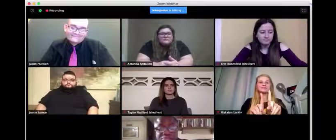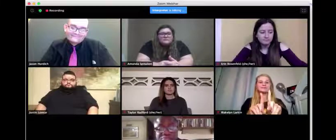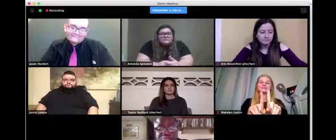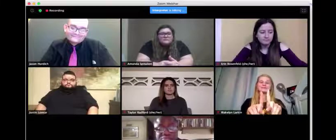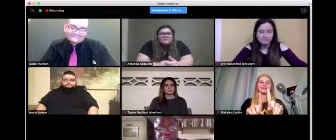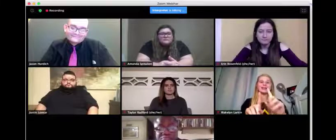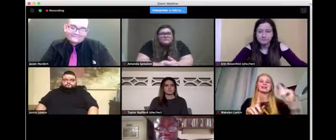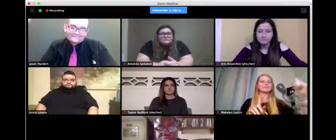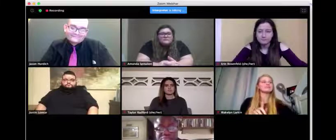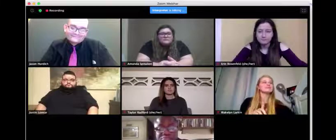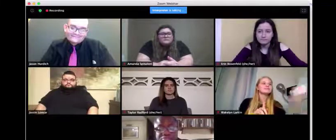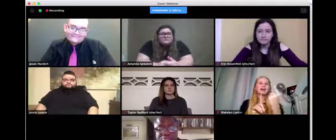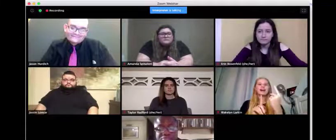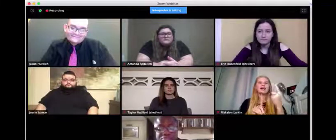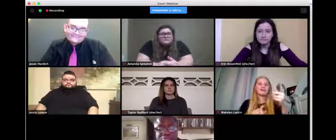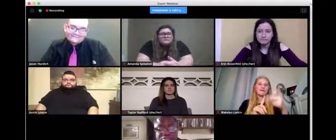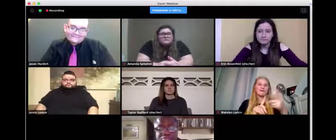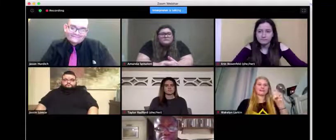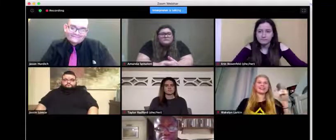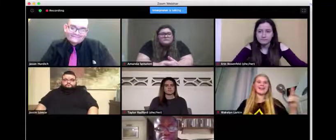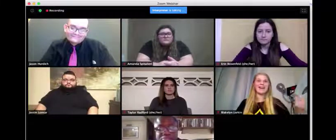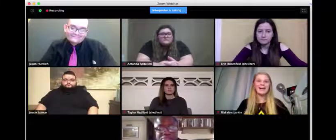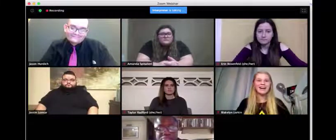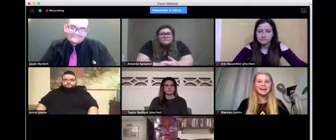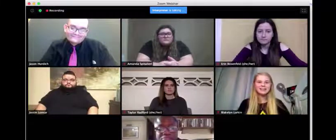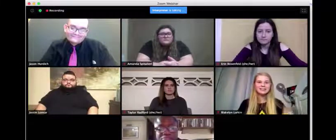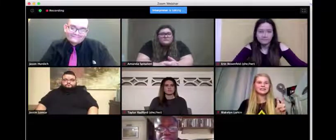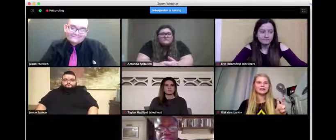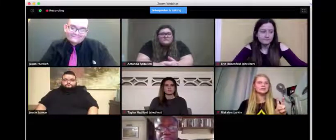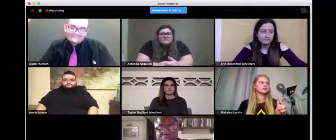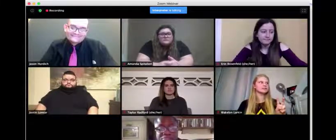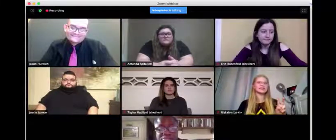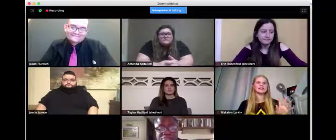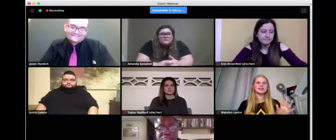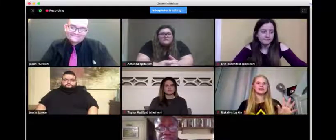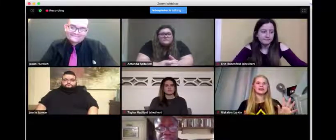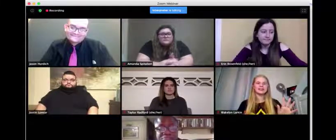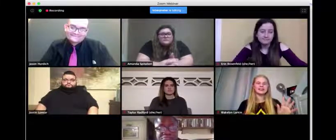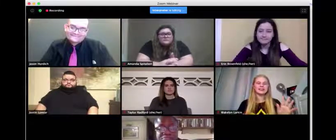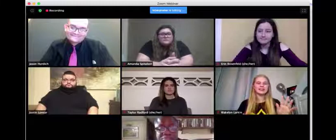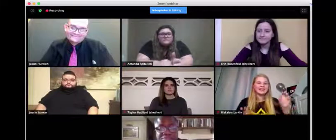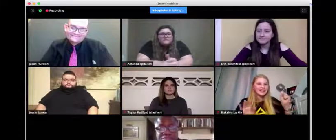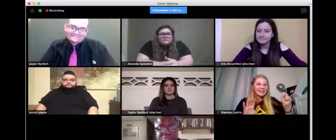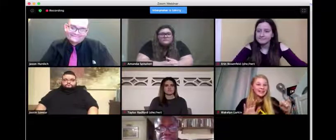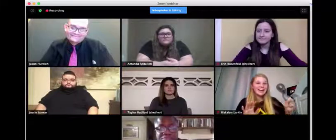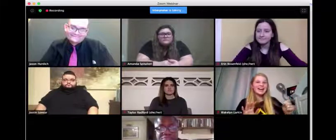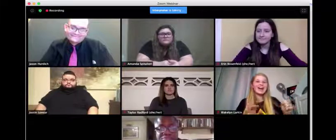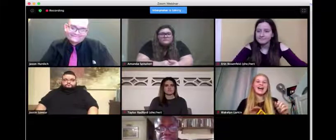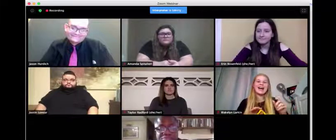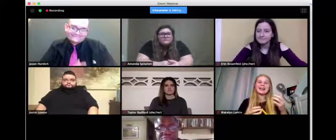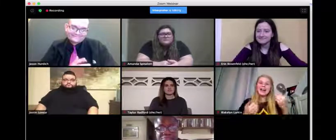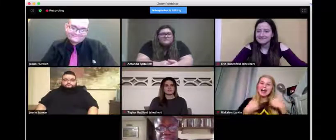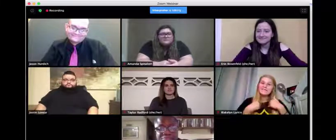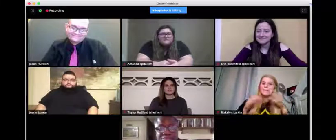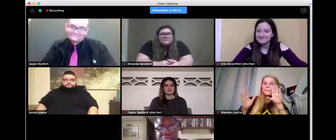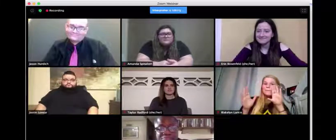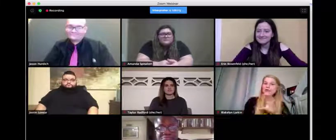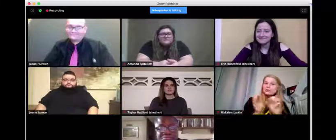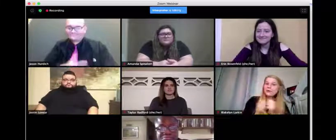like, yeah." And they said, "Oh, can I take a picture with you?" And I was like, "Oh, sure. Okay." I felt like, well, this is kind